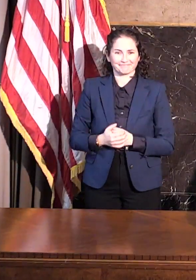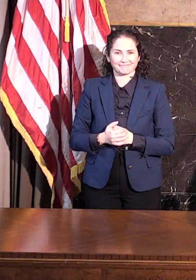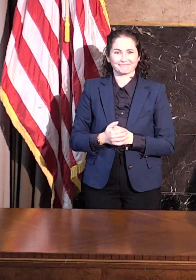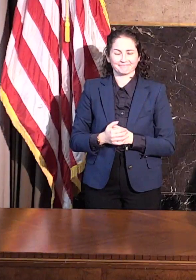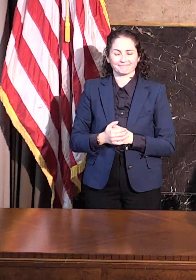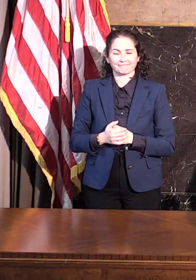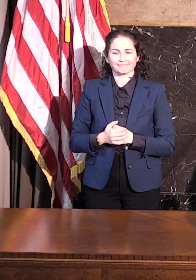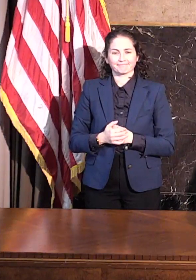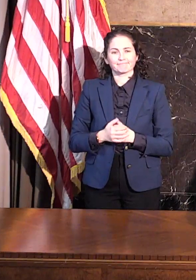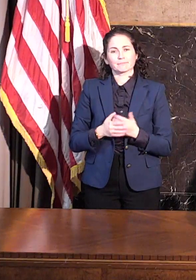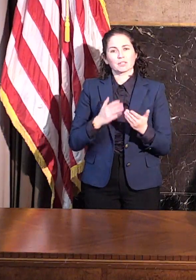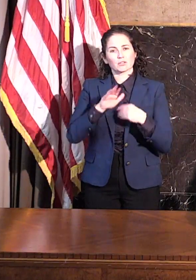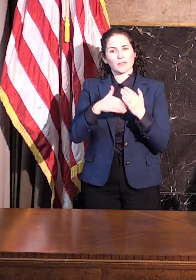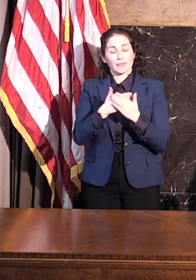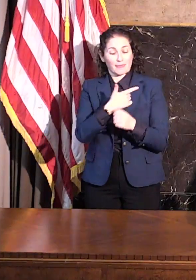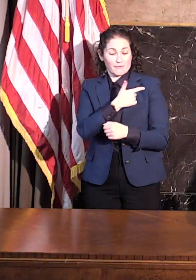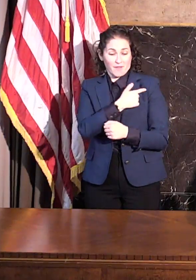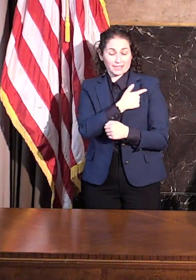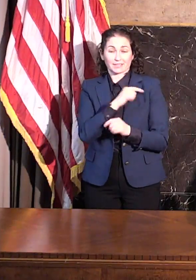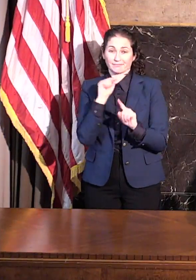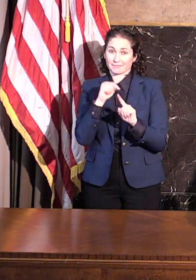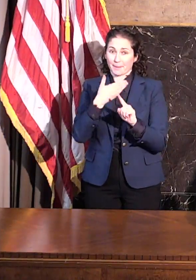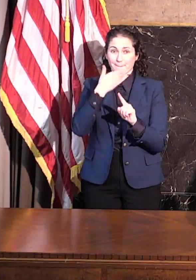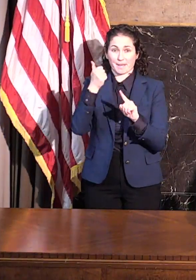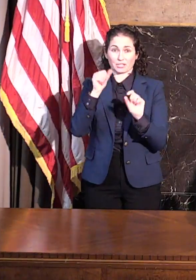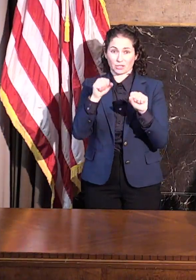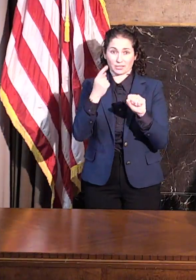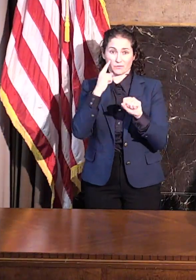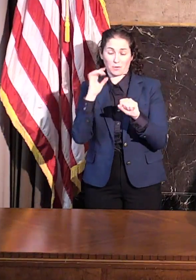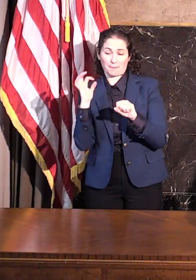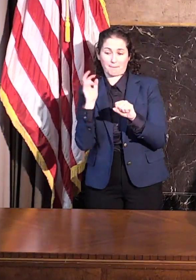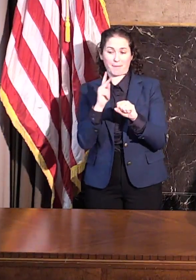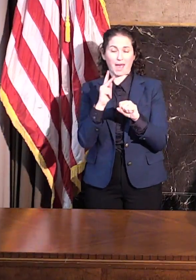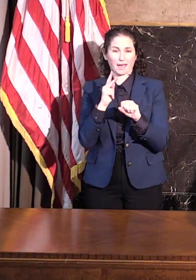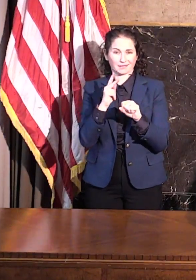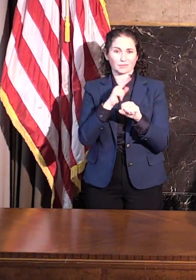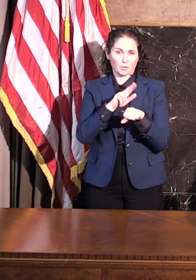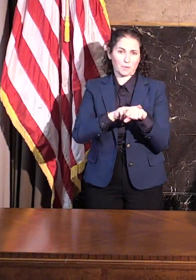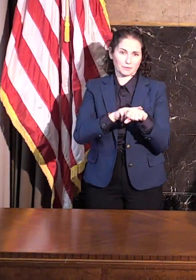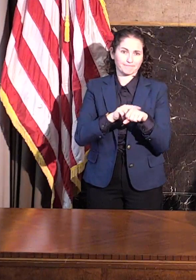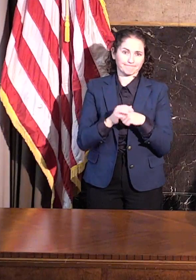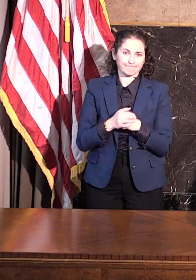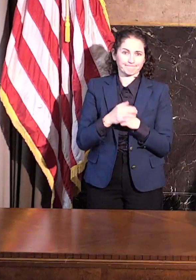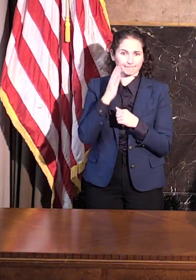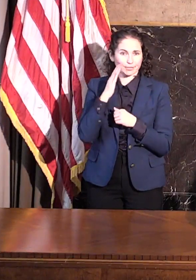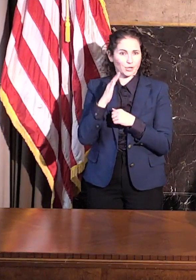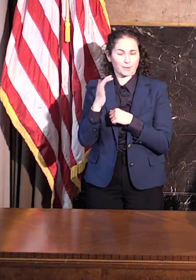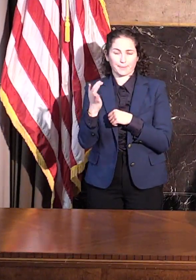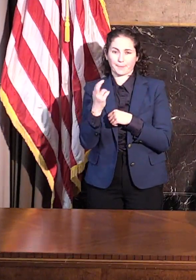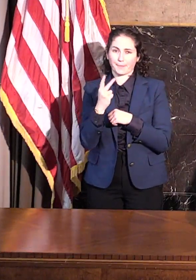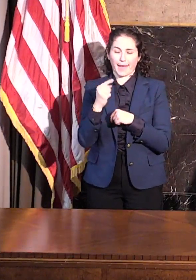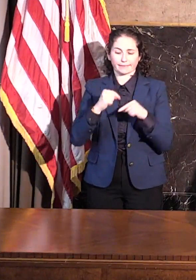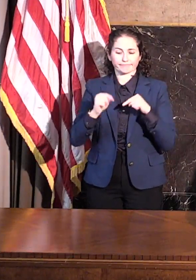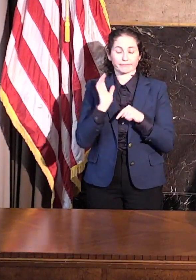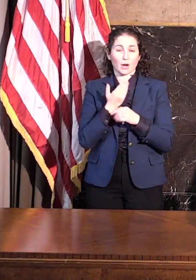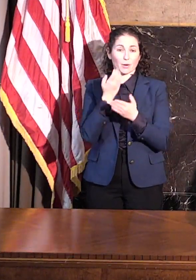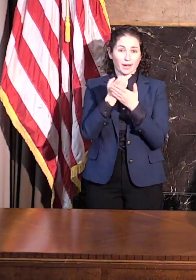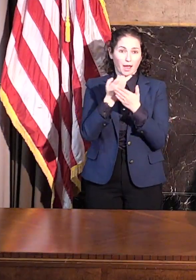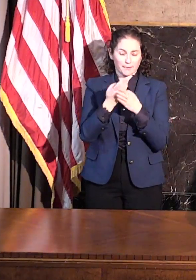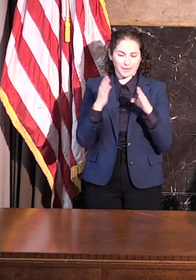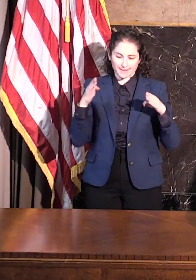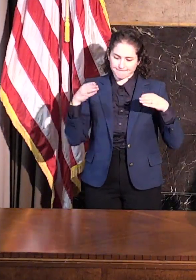covidvaccine.la.gov. There at the top of the web page is a button that says, "How can I volunteer?" Click that